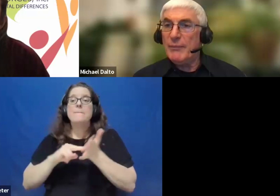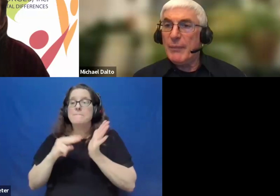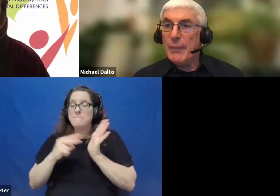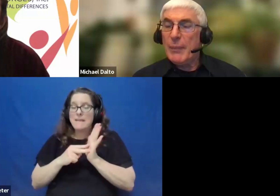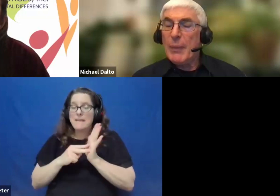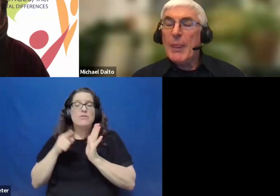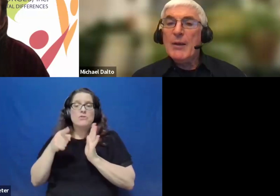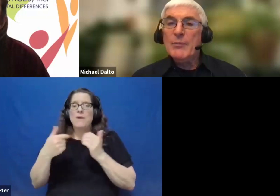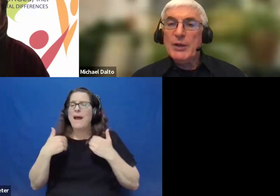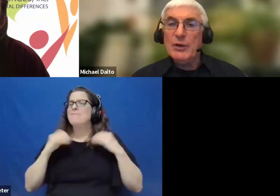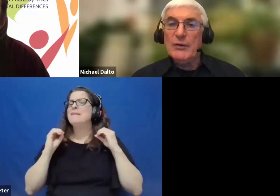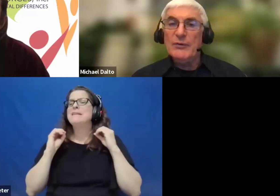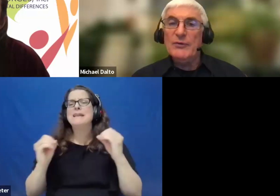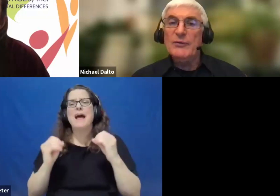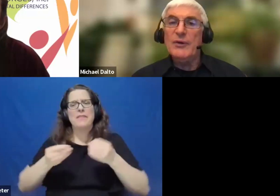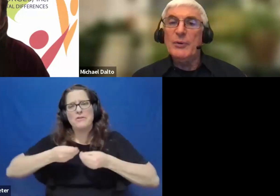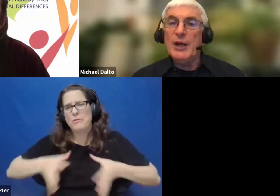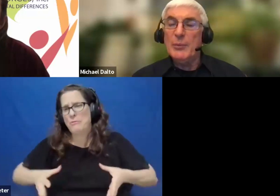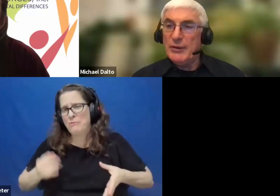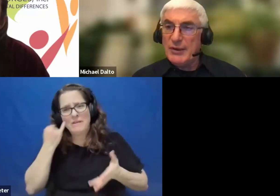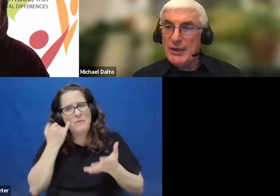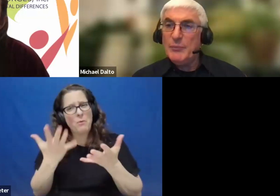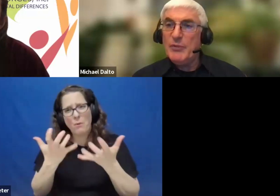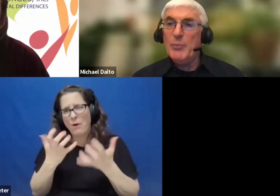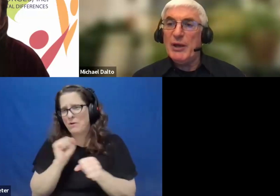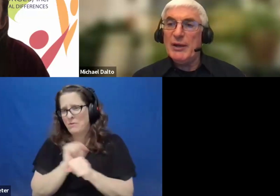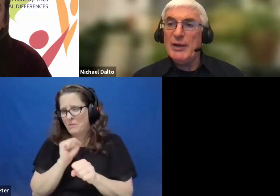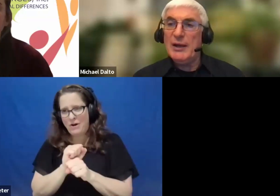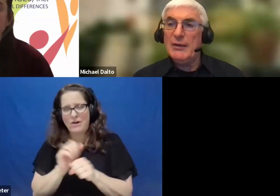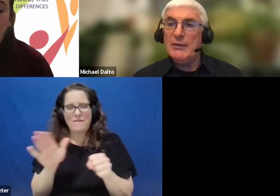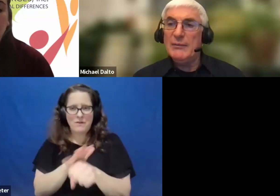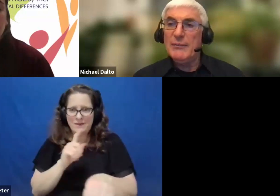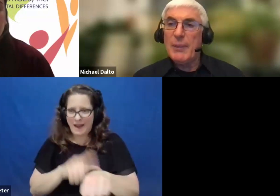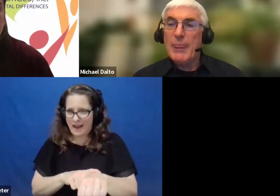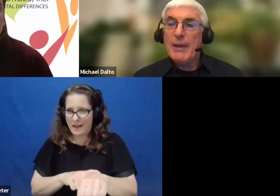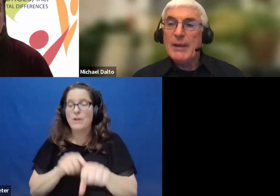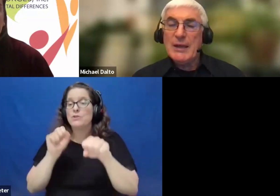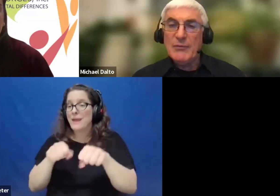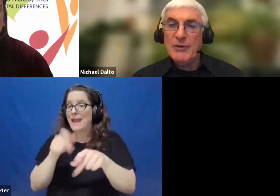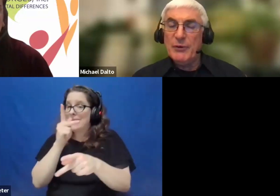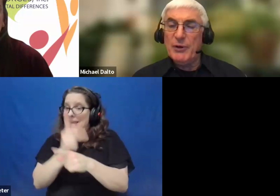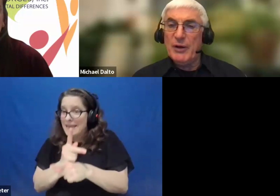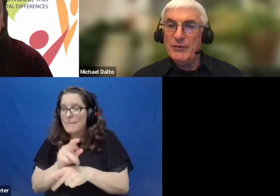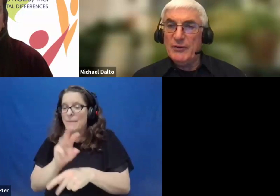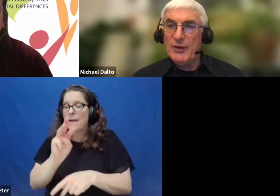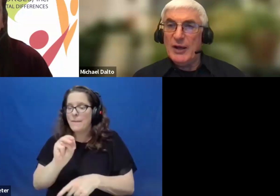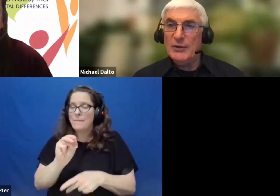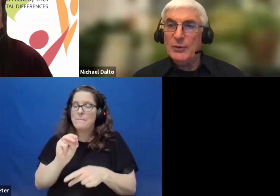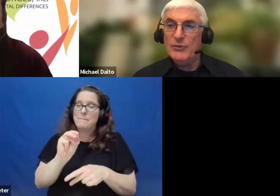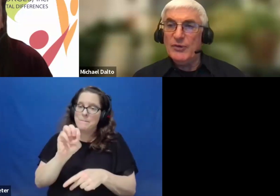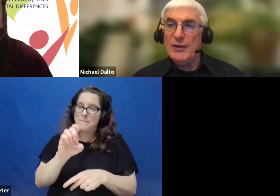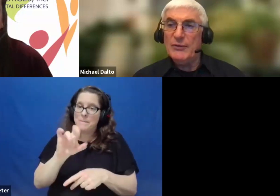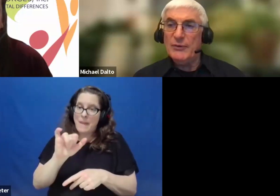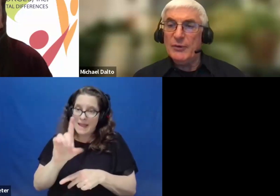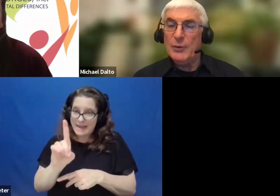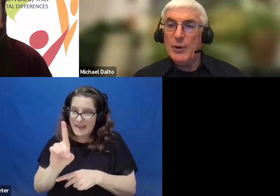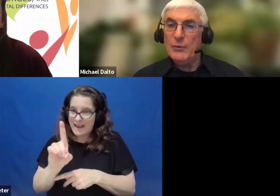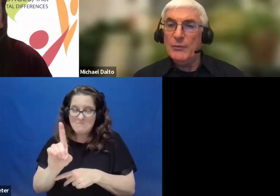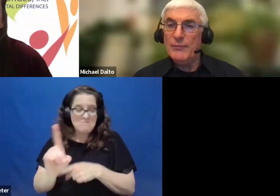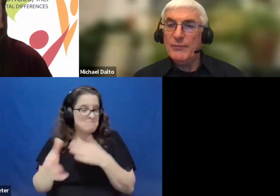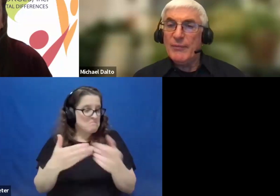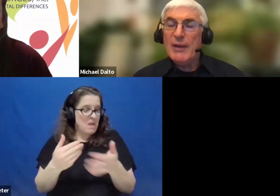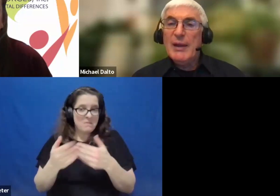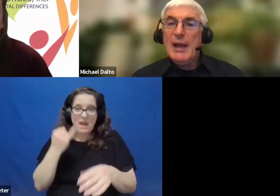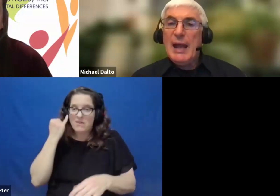full-time, because they'll be able to keep their Medicaid even if their SSI goes down to